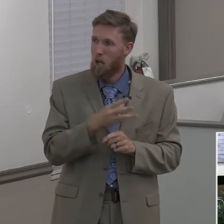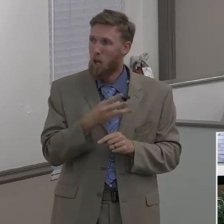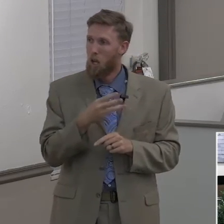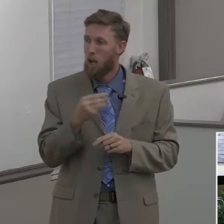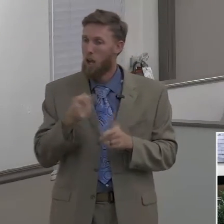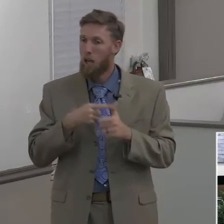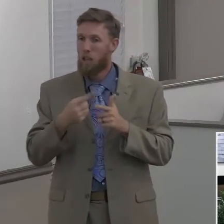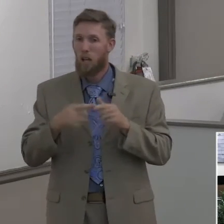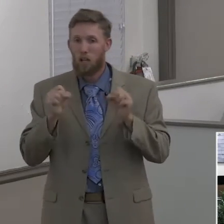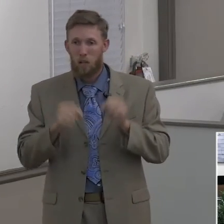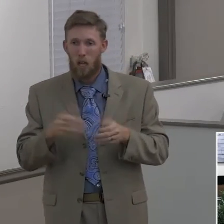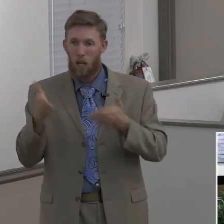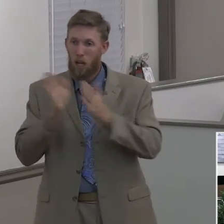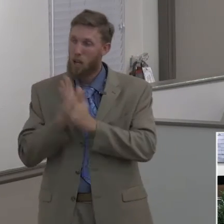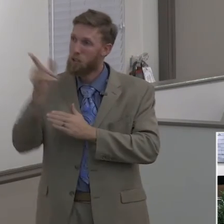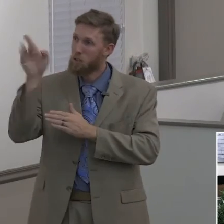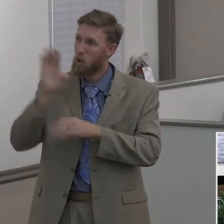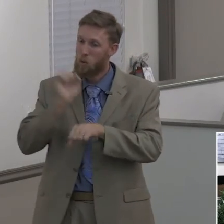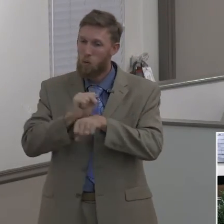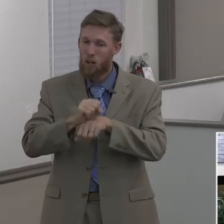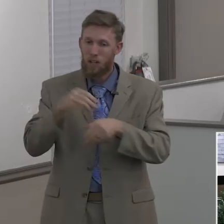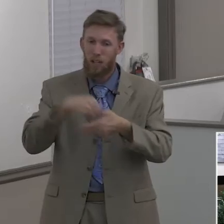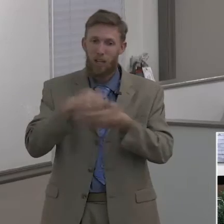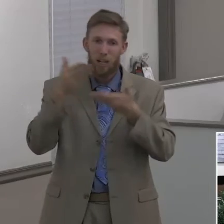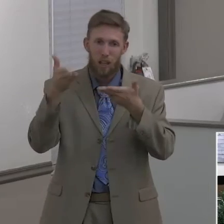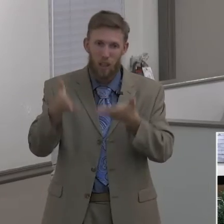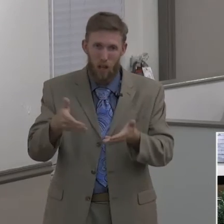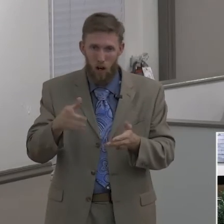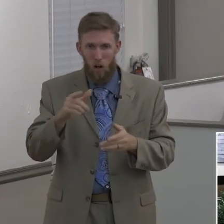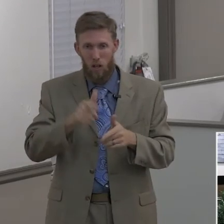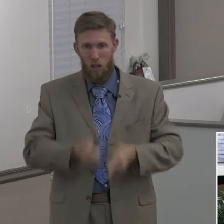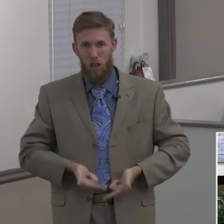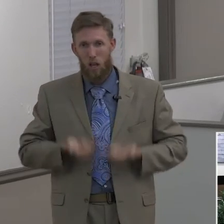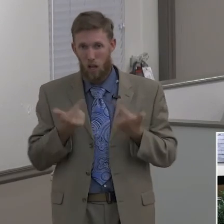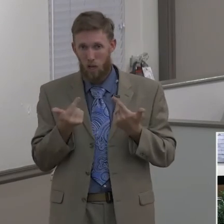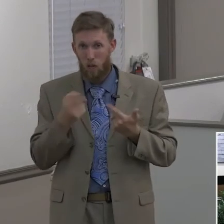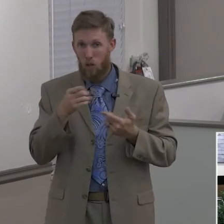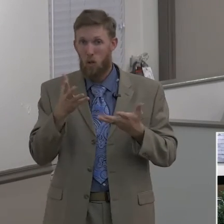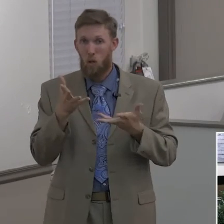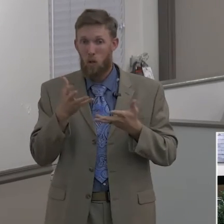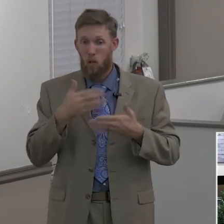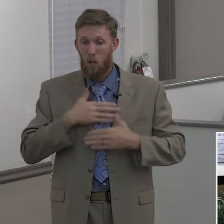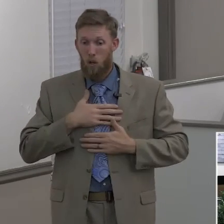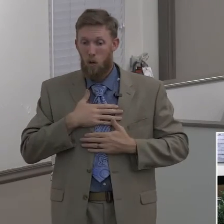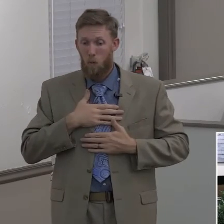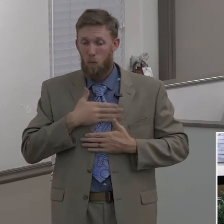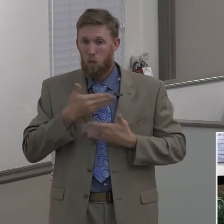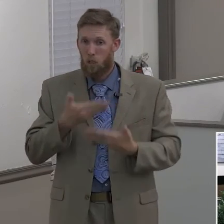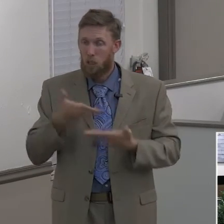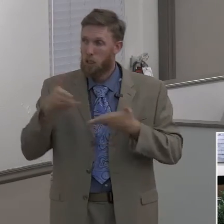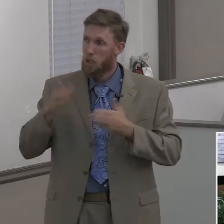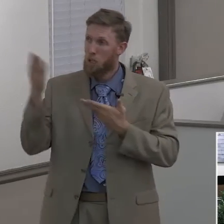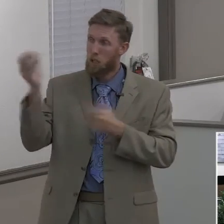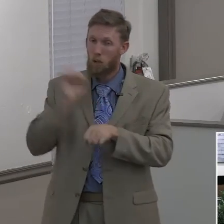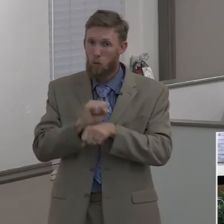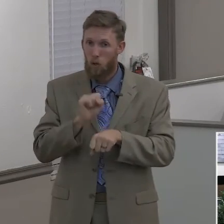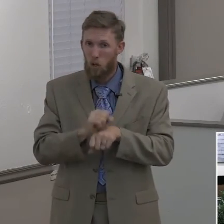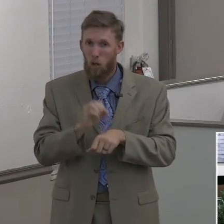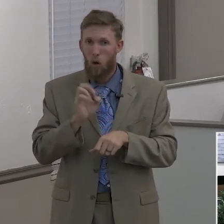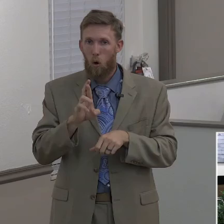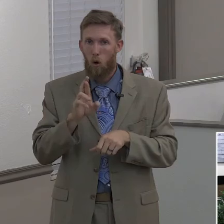his or her life and see what happens. Are you willing to trust God with that, or are you just wanting to be angry about it?